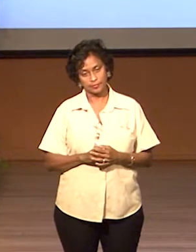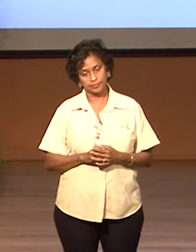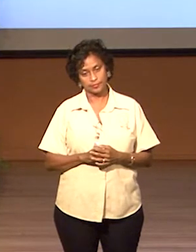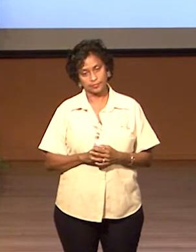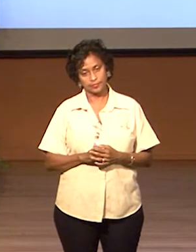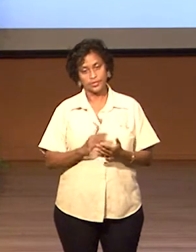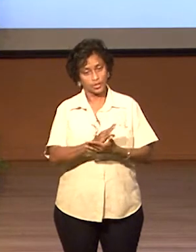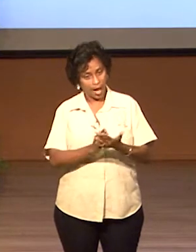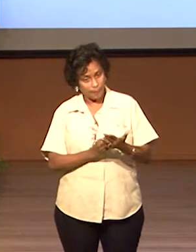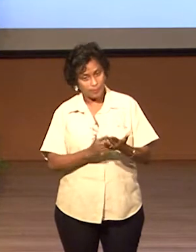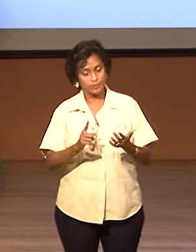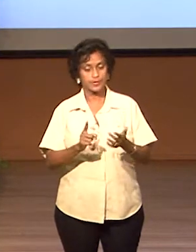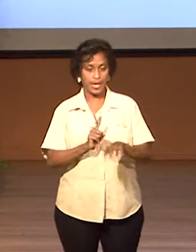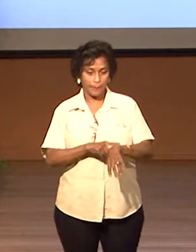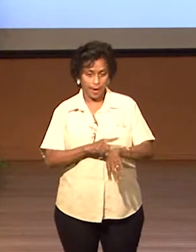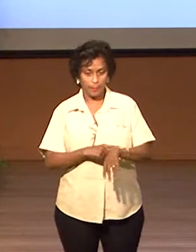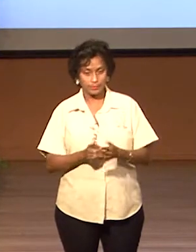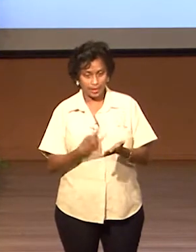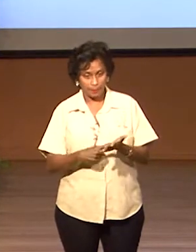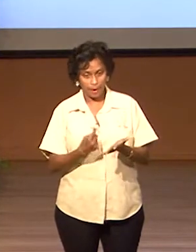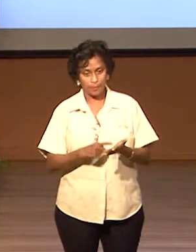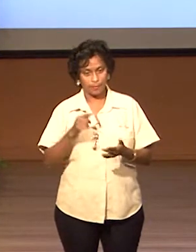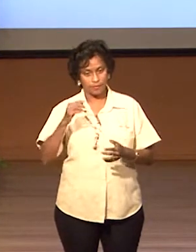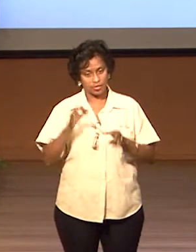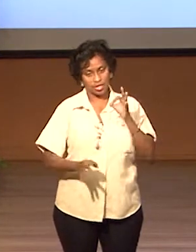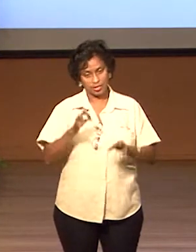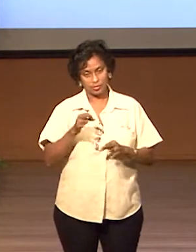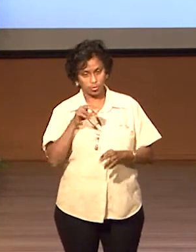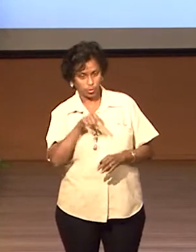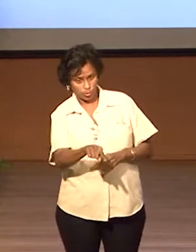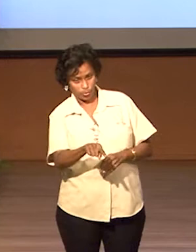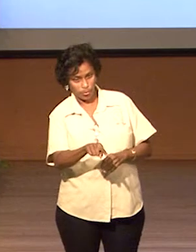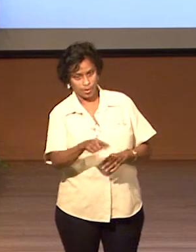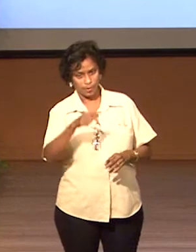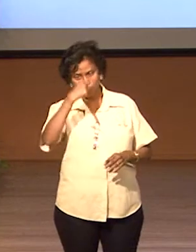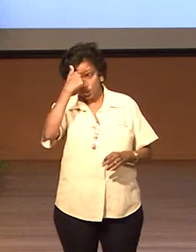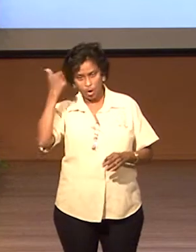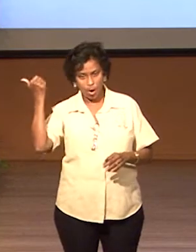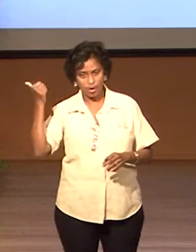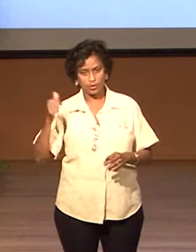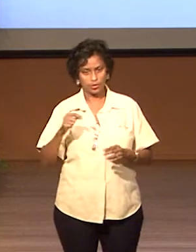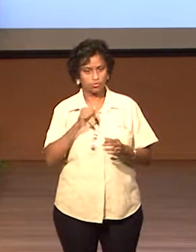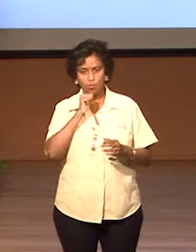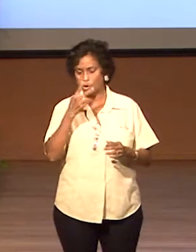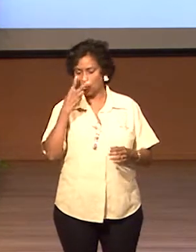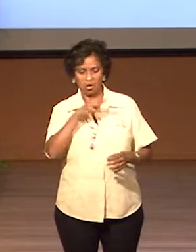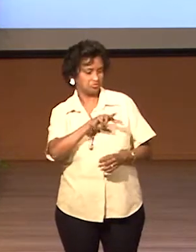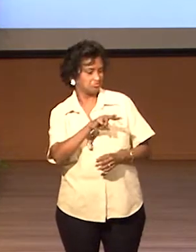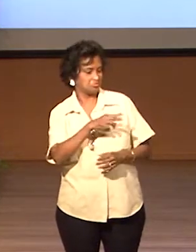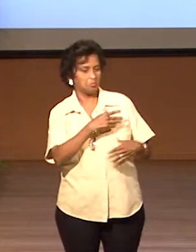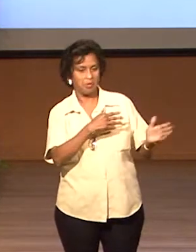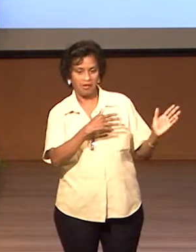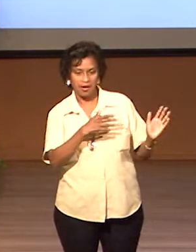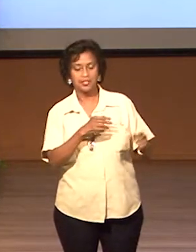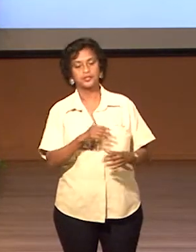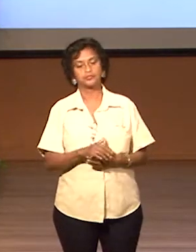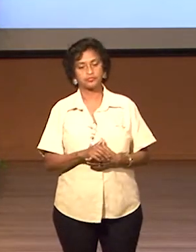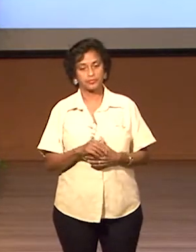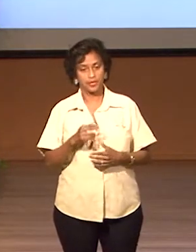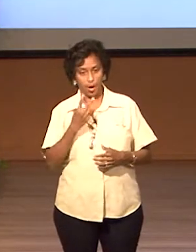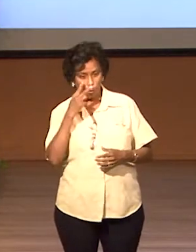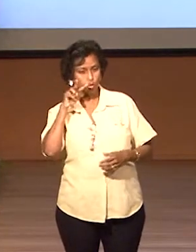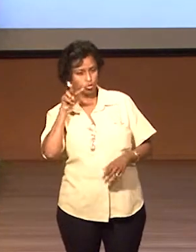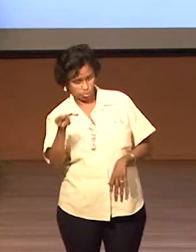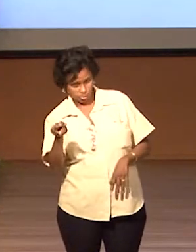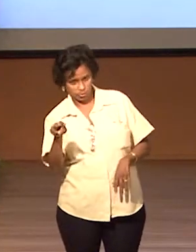terms of your ability to see yourself more clearly. And that's why we coined this term, fight stigma, save minds, because